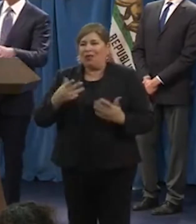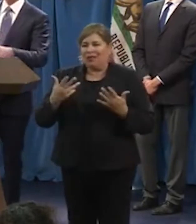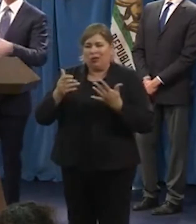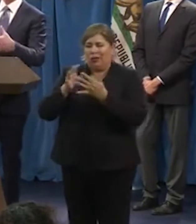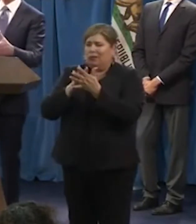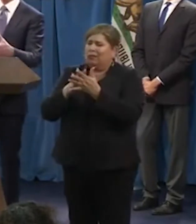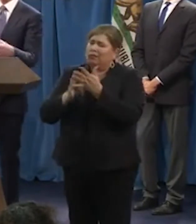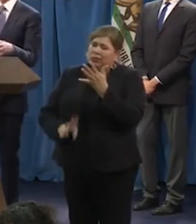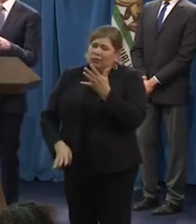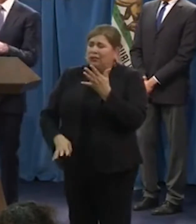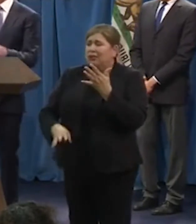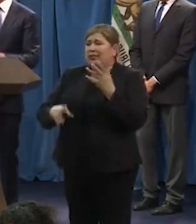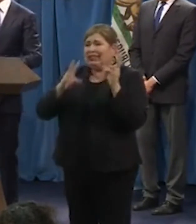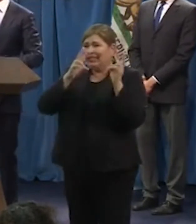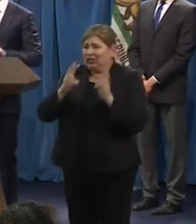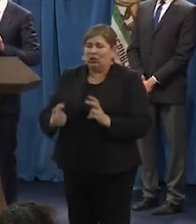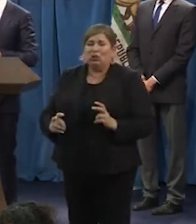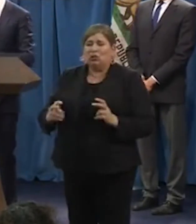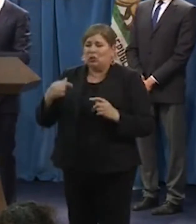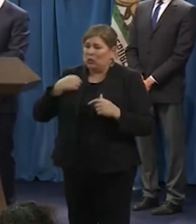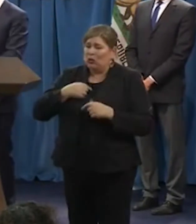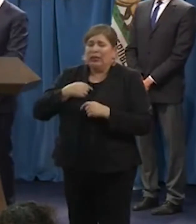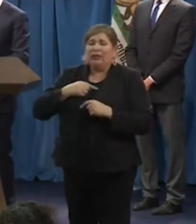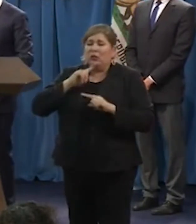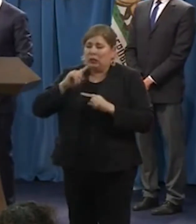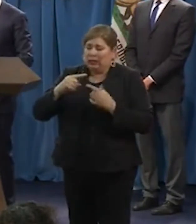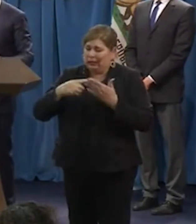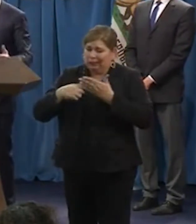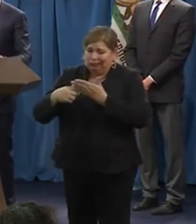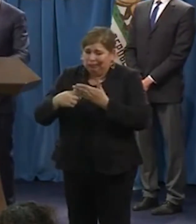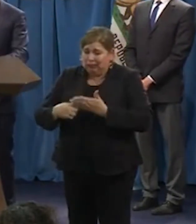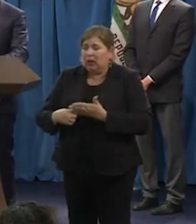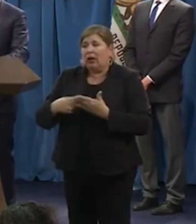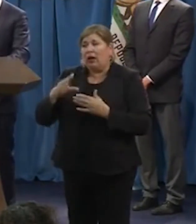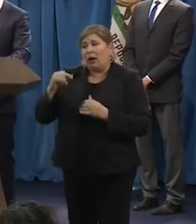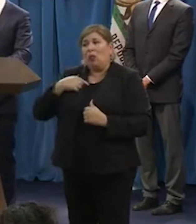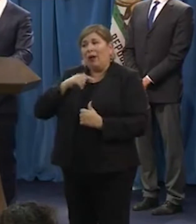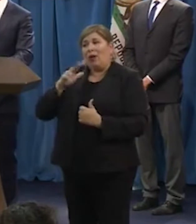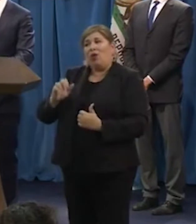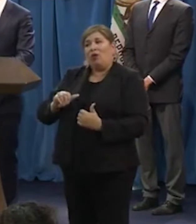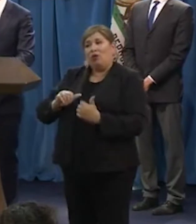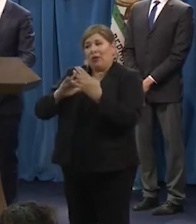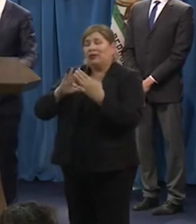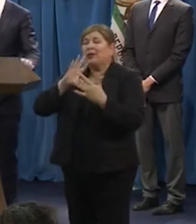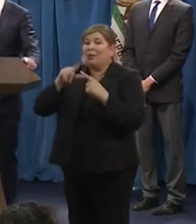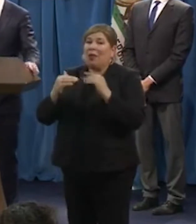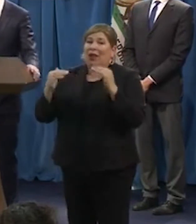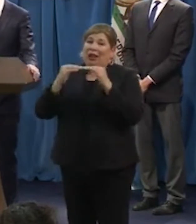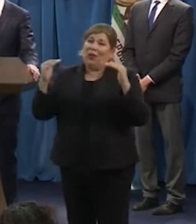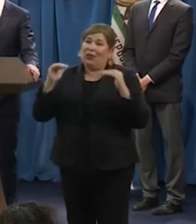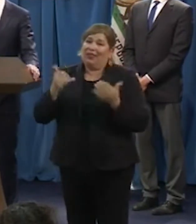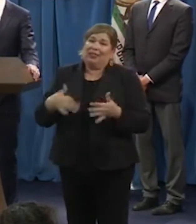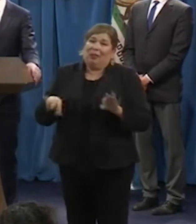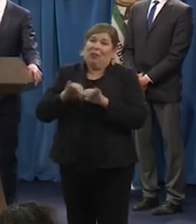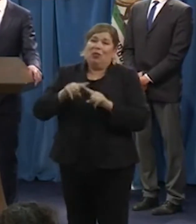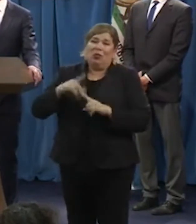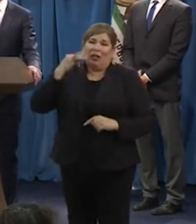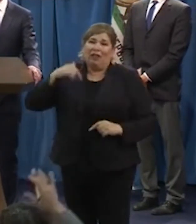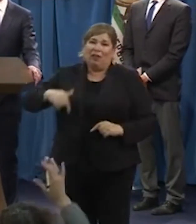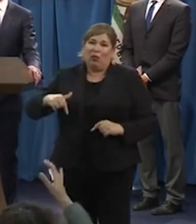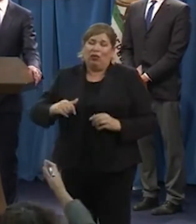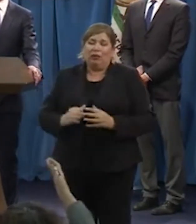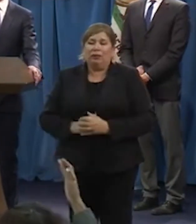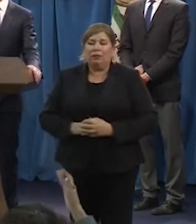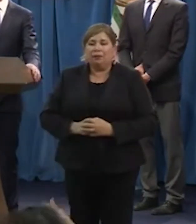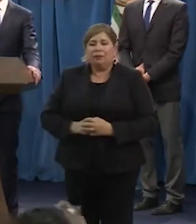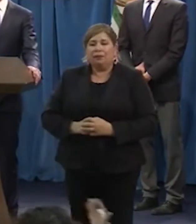those things, I assure you, in real time, deeply through the lens of equity, what we do best in California, are being considered.